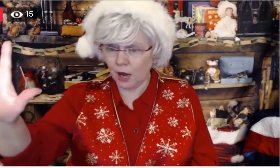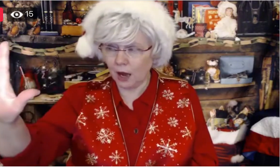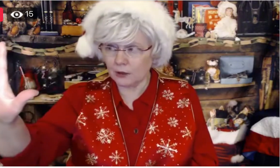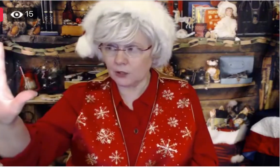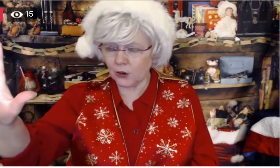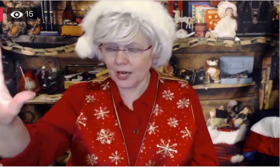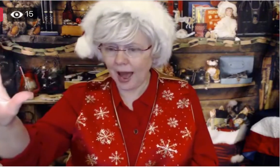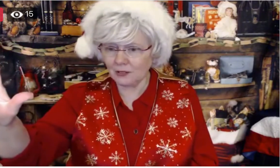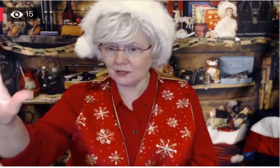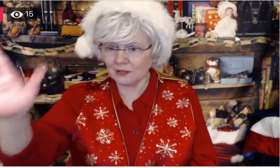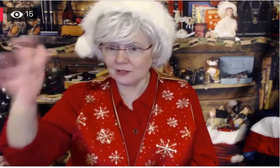turn it out.